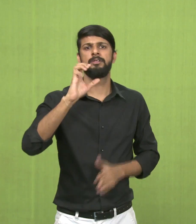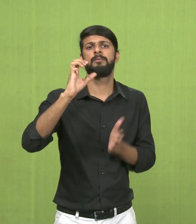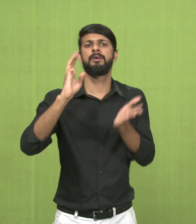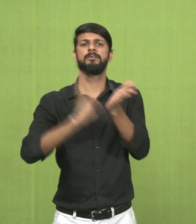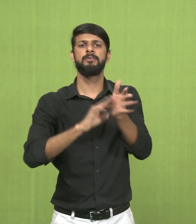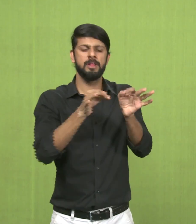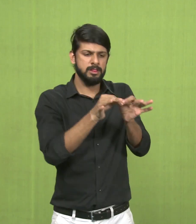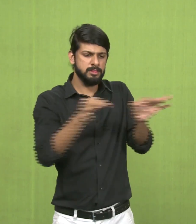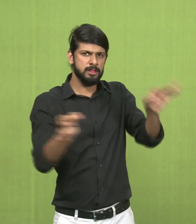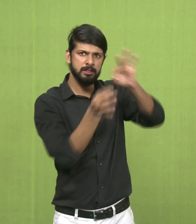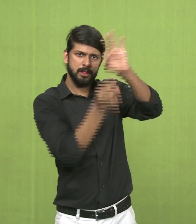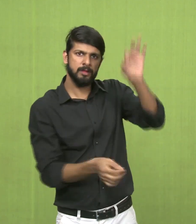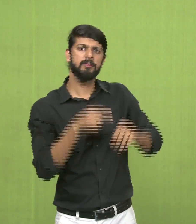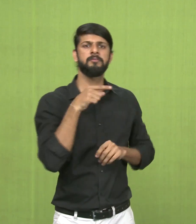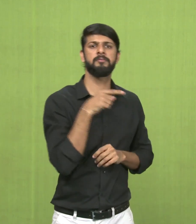46.5 centimeters.